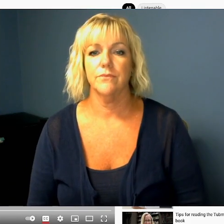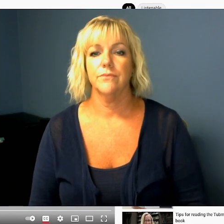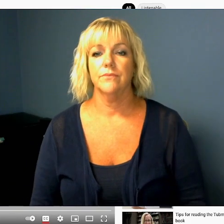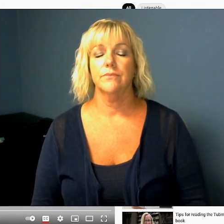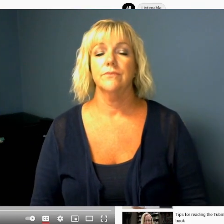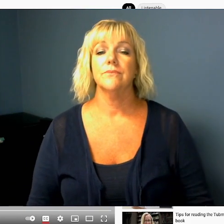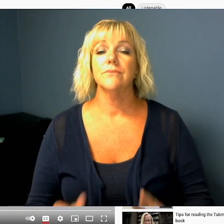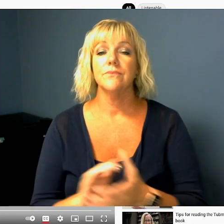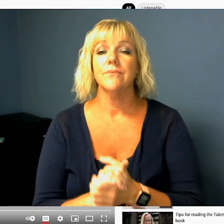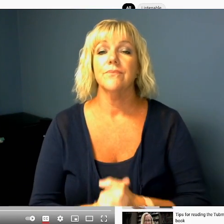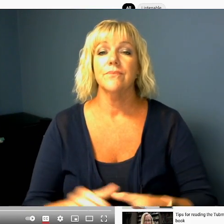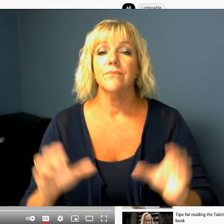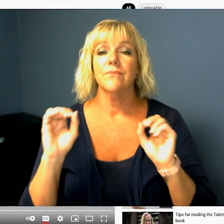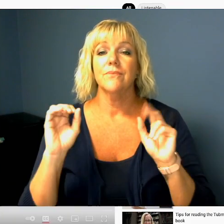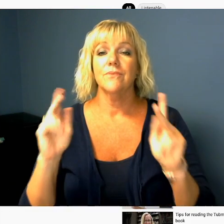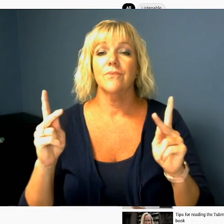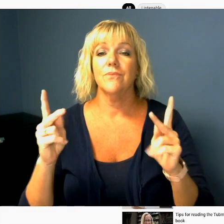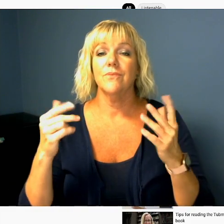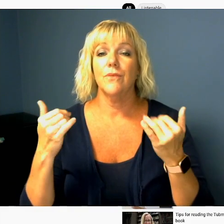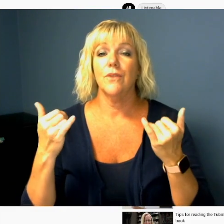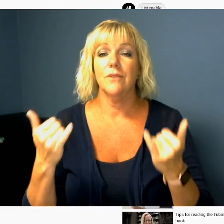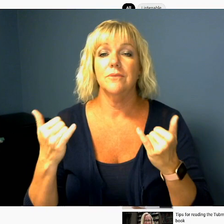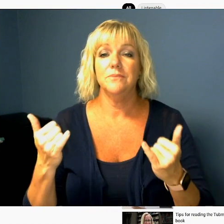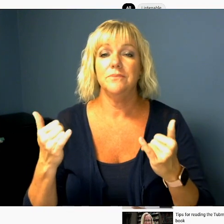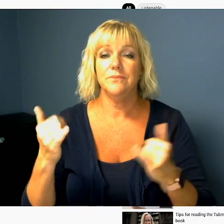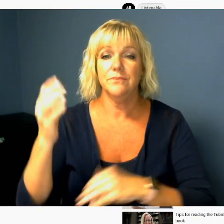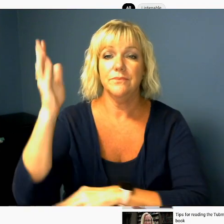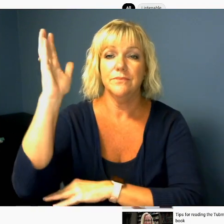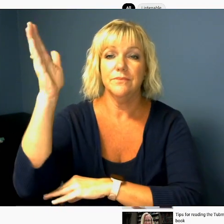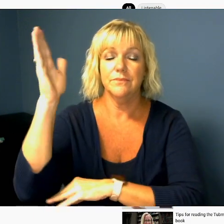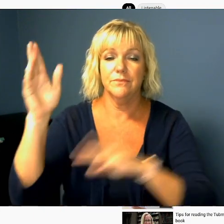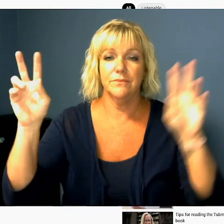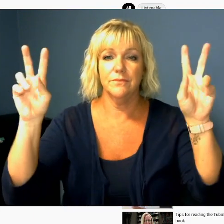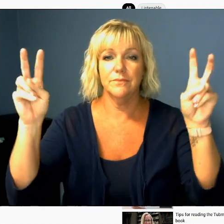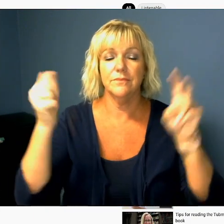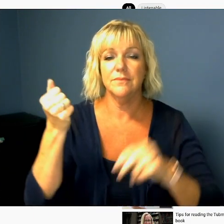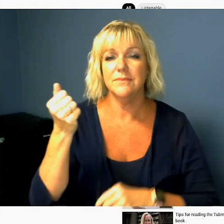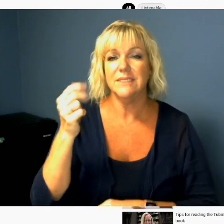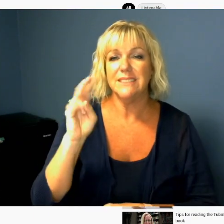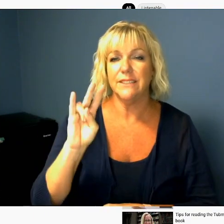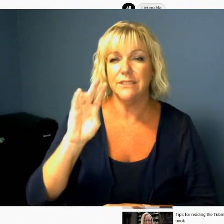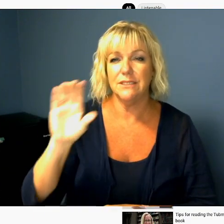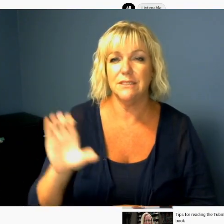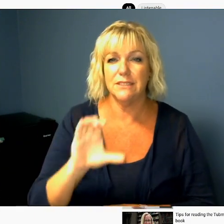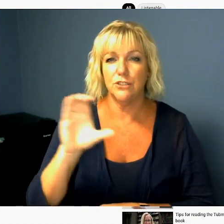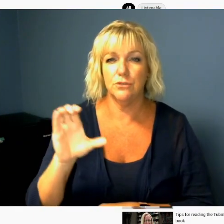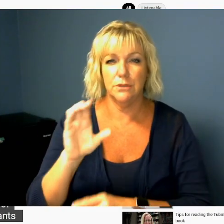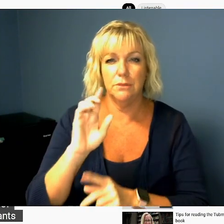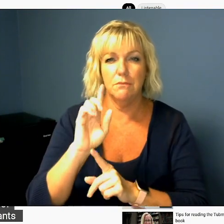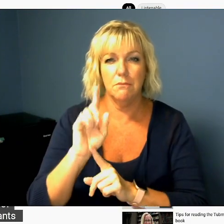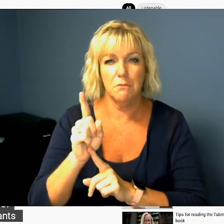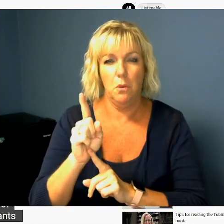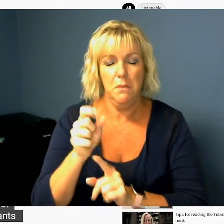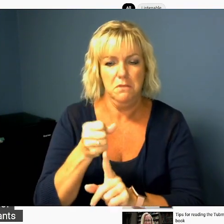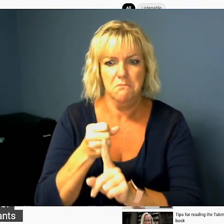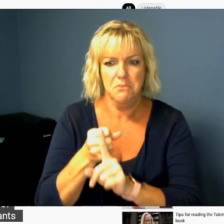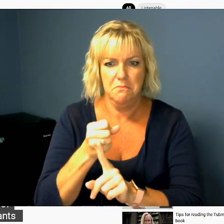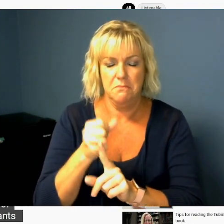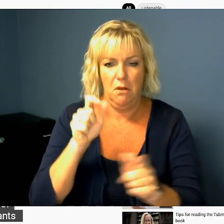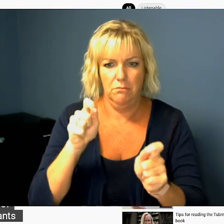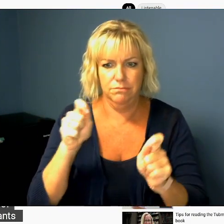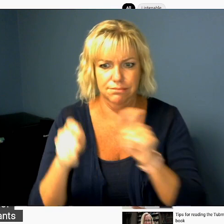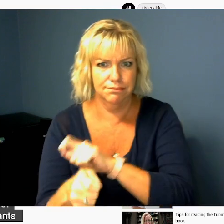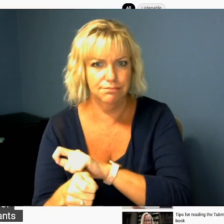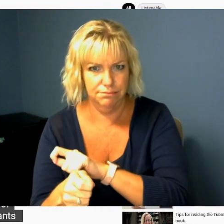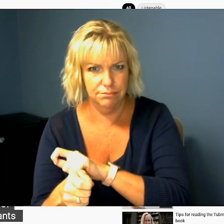Okay, this lecture I titled it 17th Century Turning Points, but it's really kind of